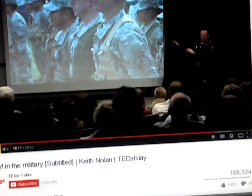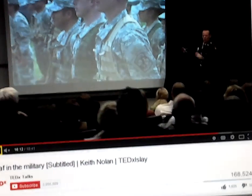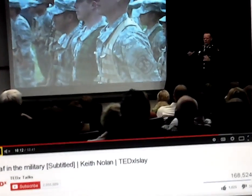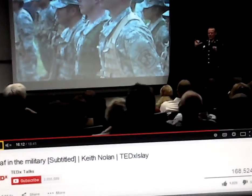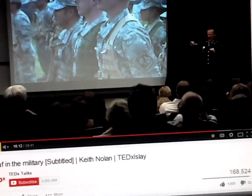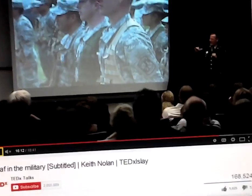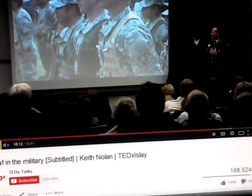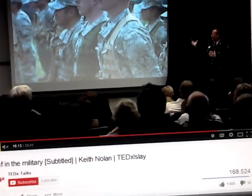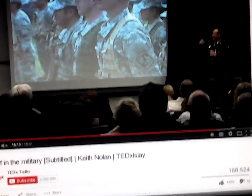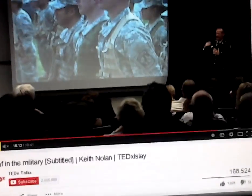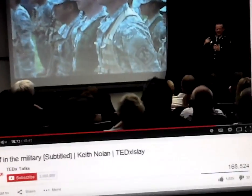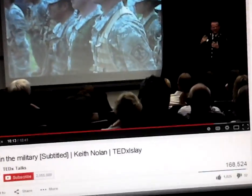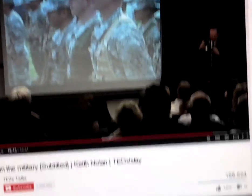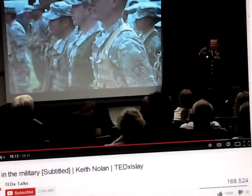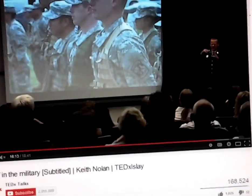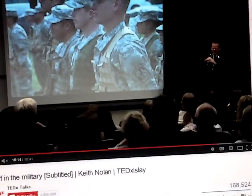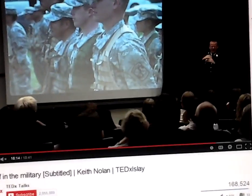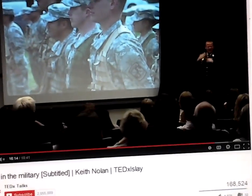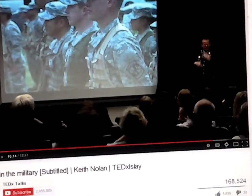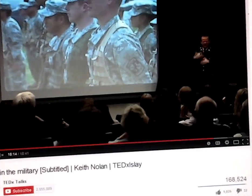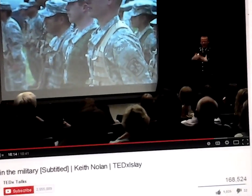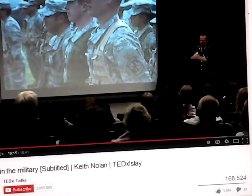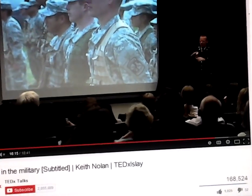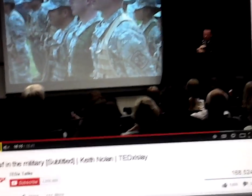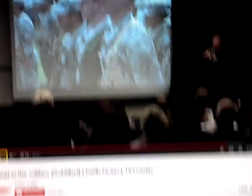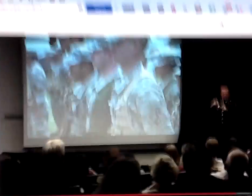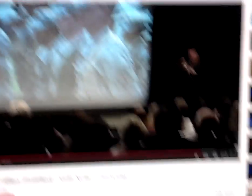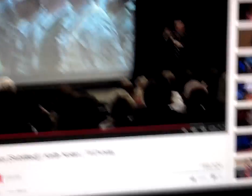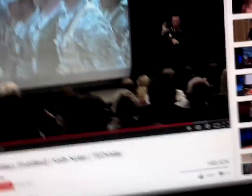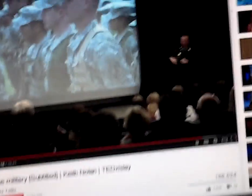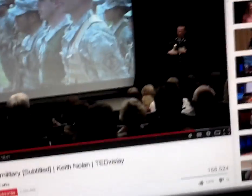They couldn't believe I was deaf.